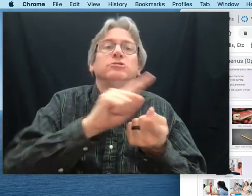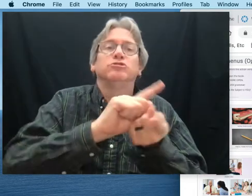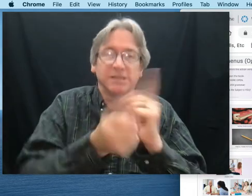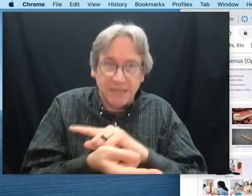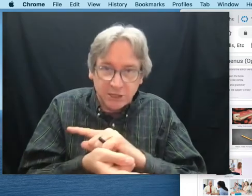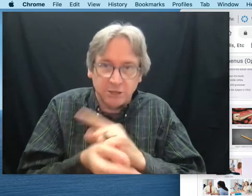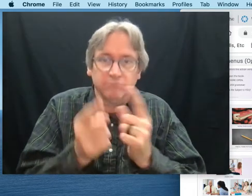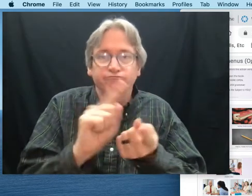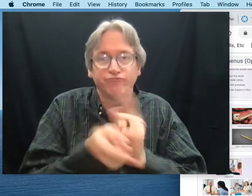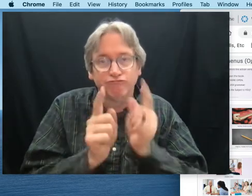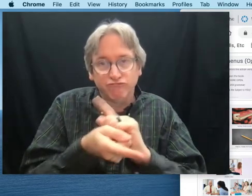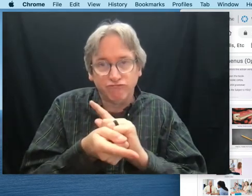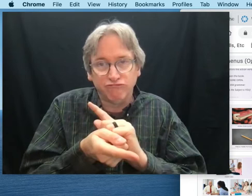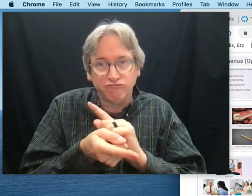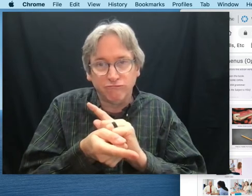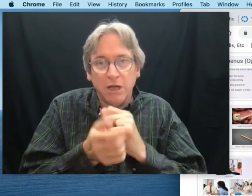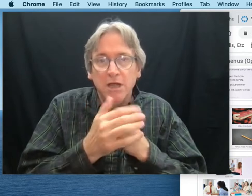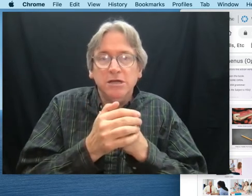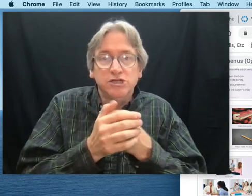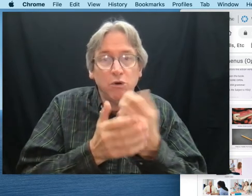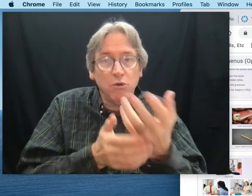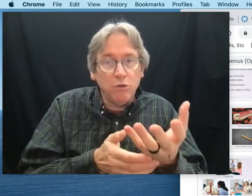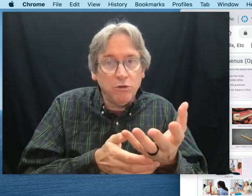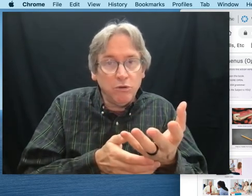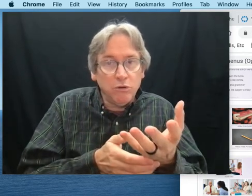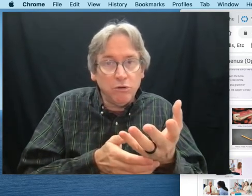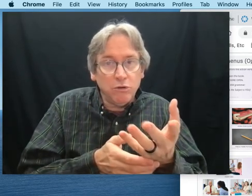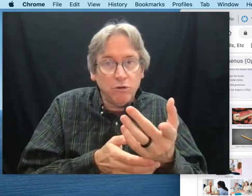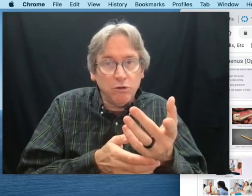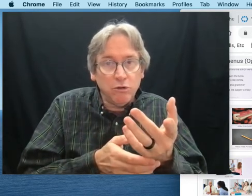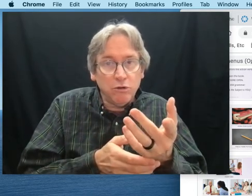translate, translation. So